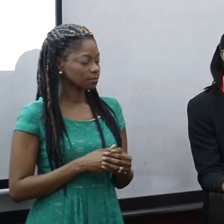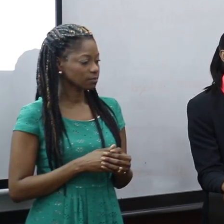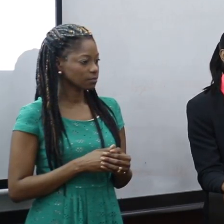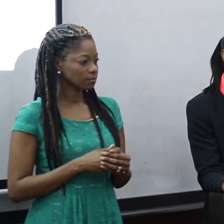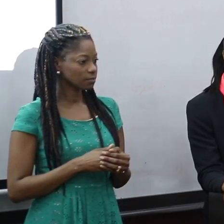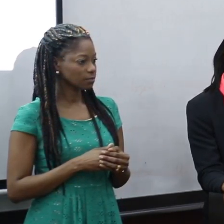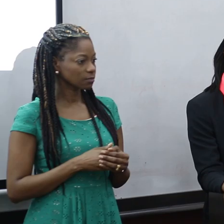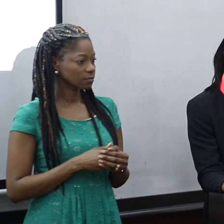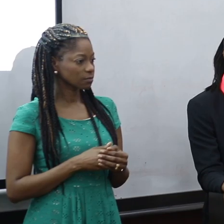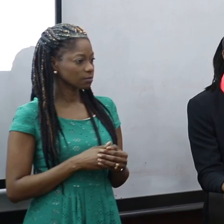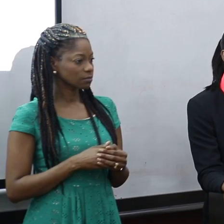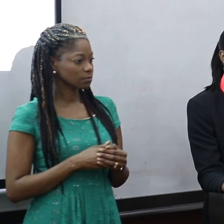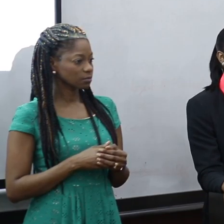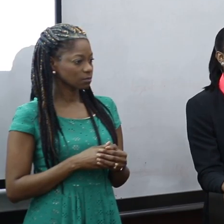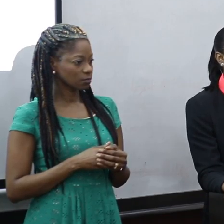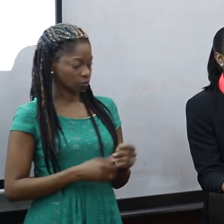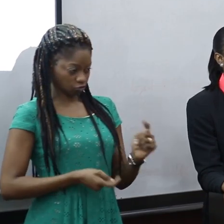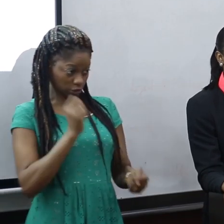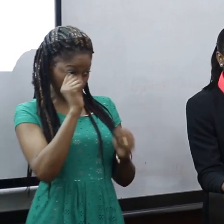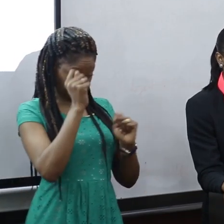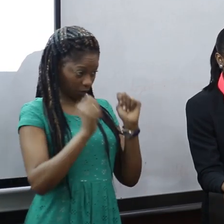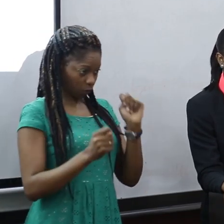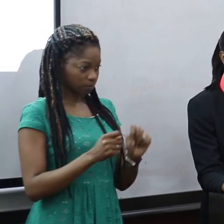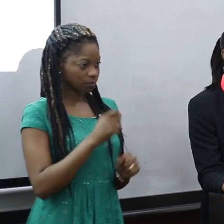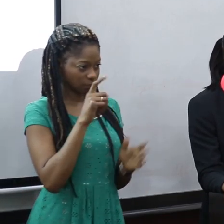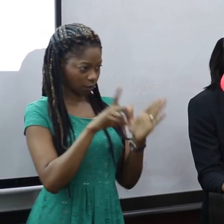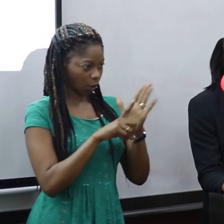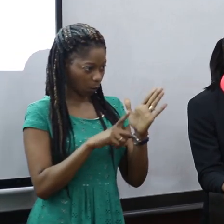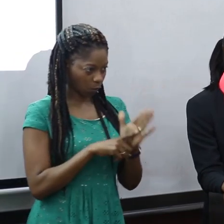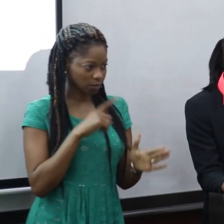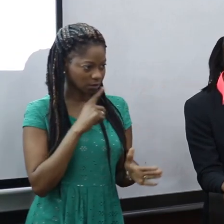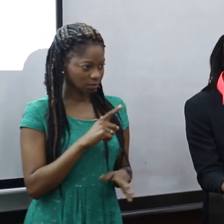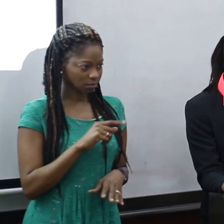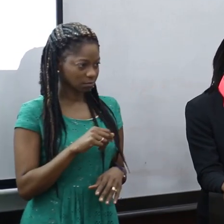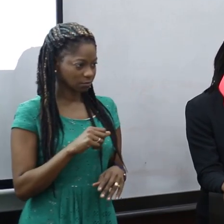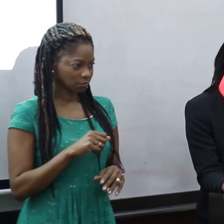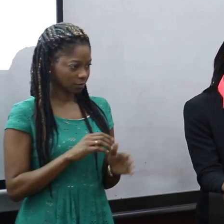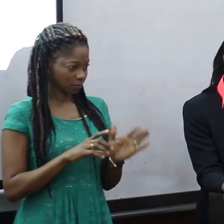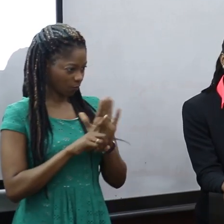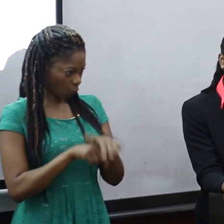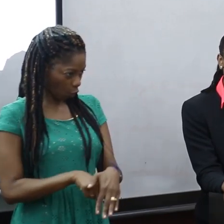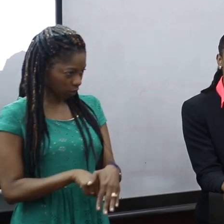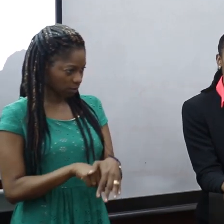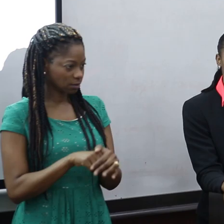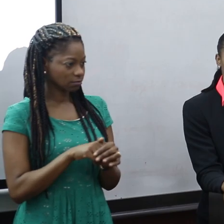suffering from mental illnesses where found wandering on a highway or a public place.